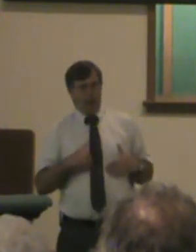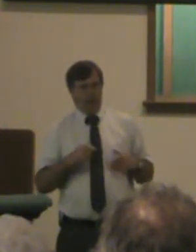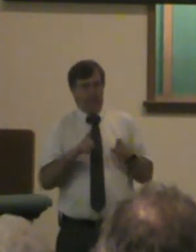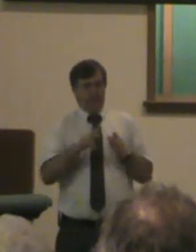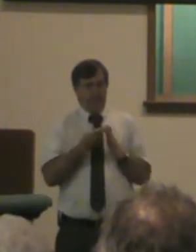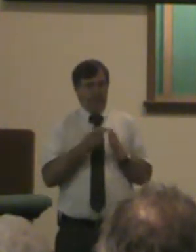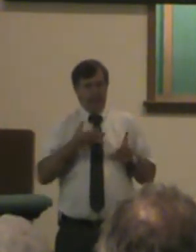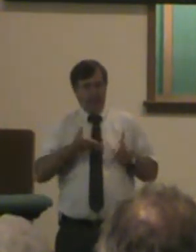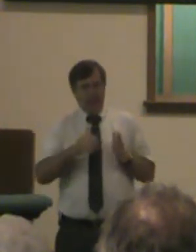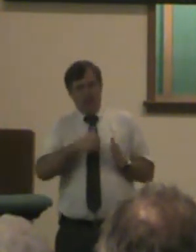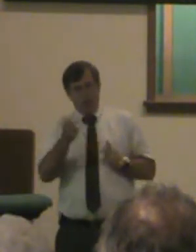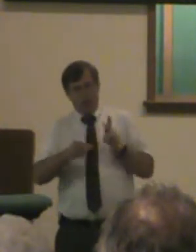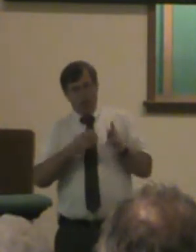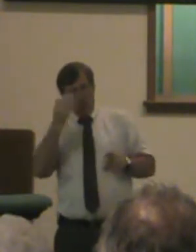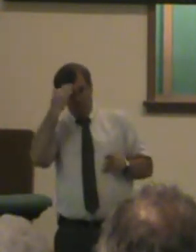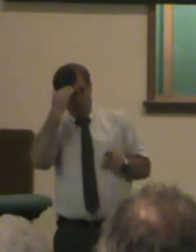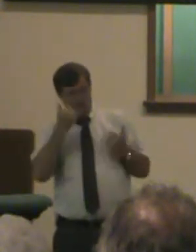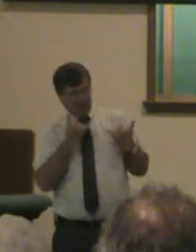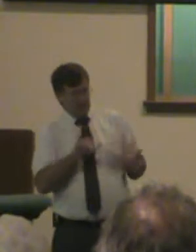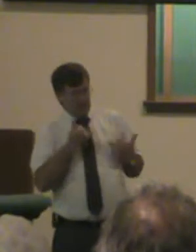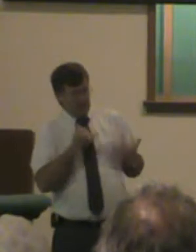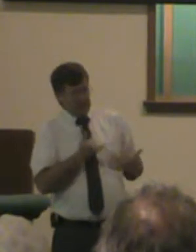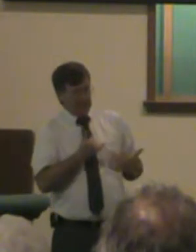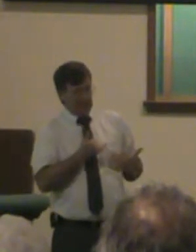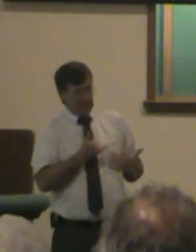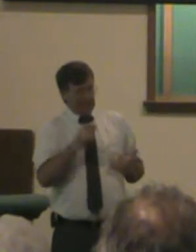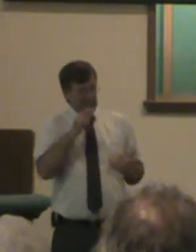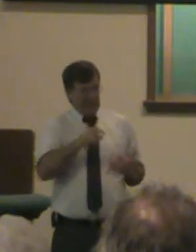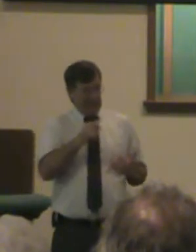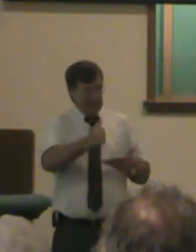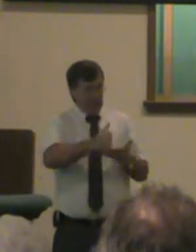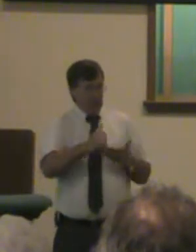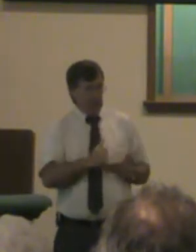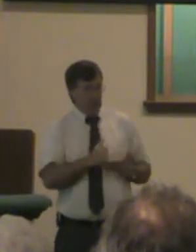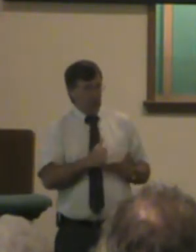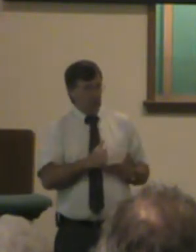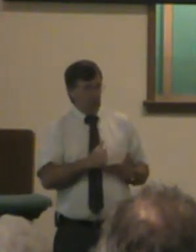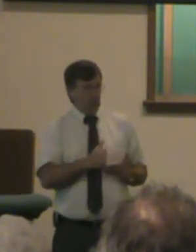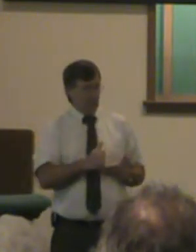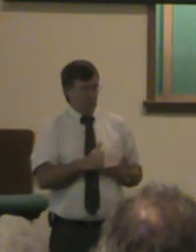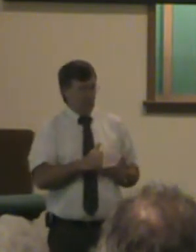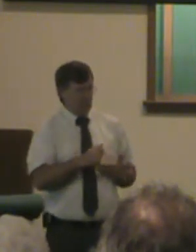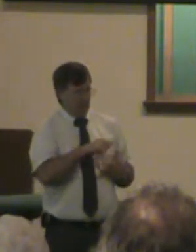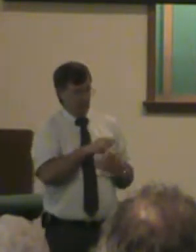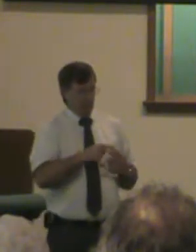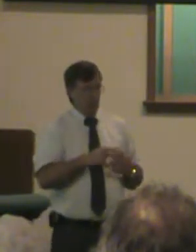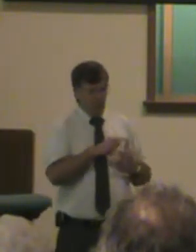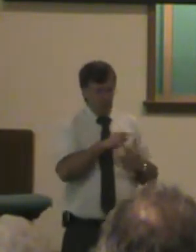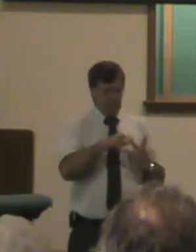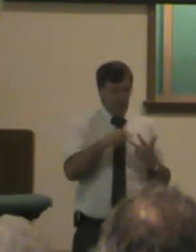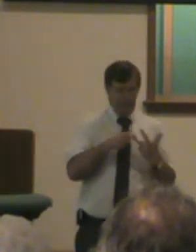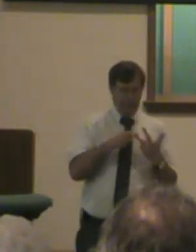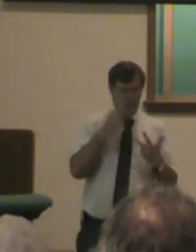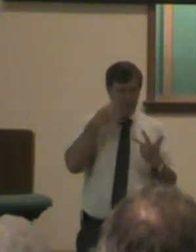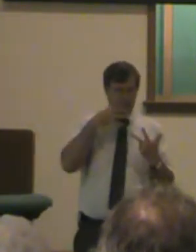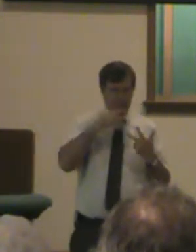know that maybe right now I need some help. Three types of tears.